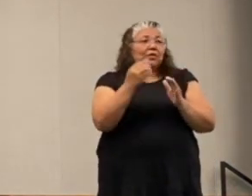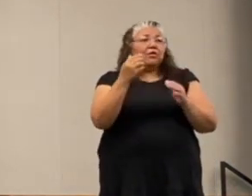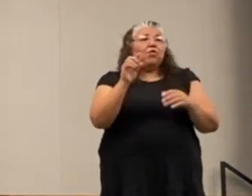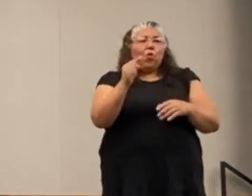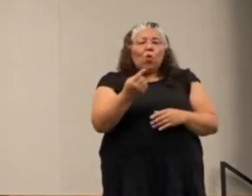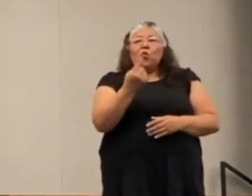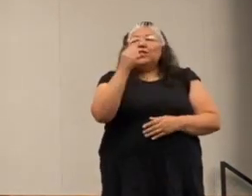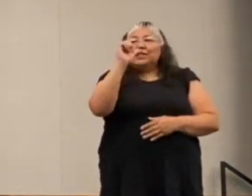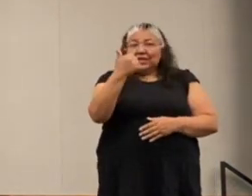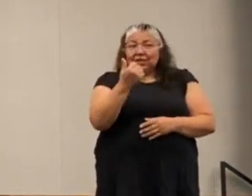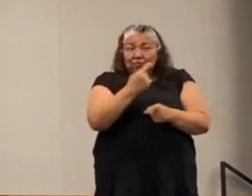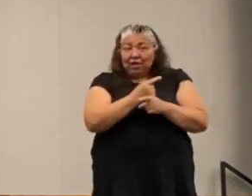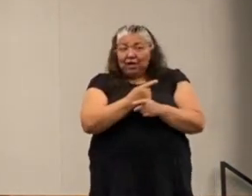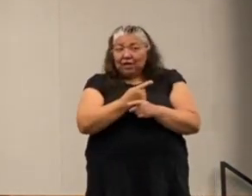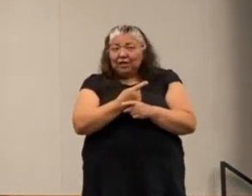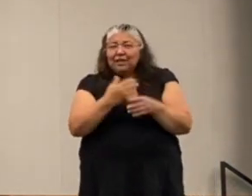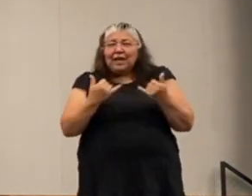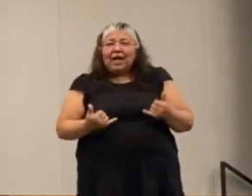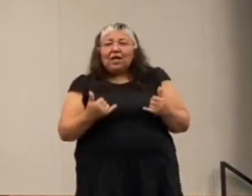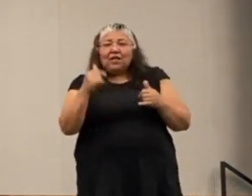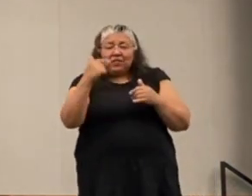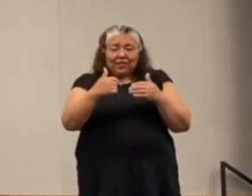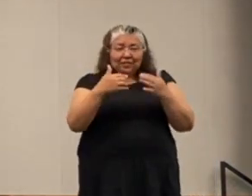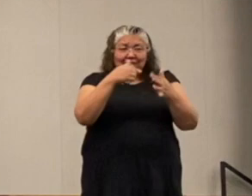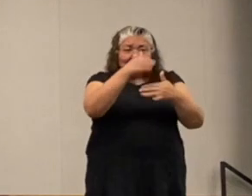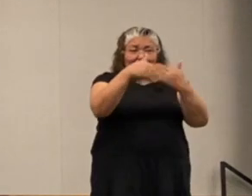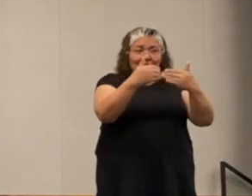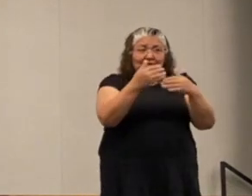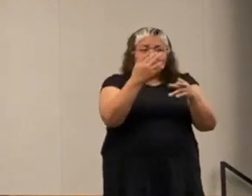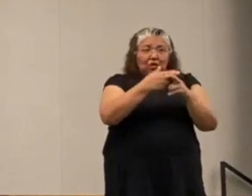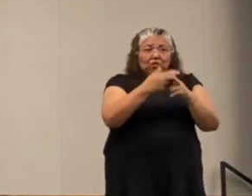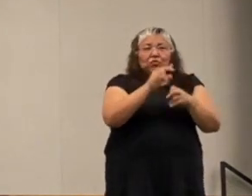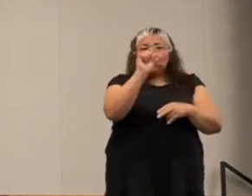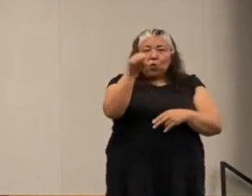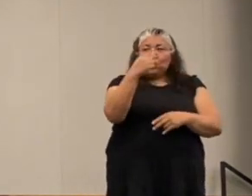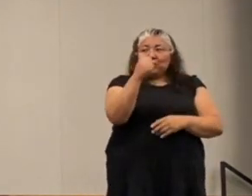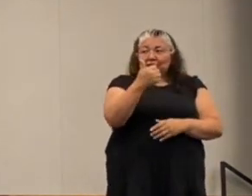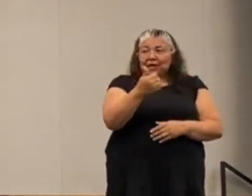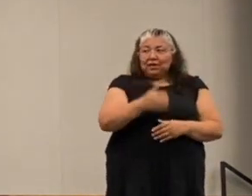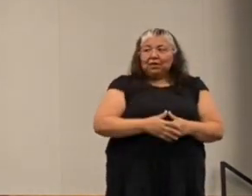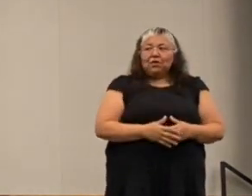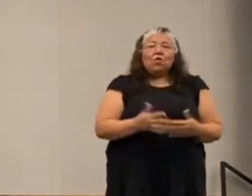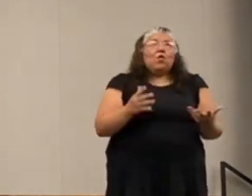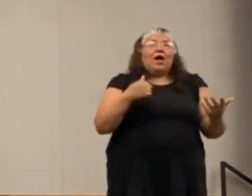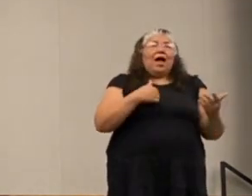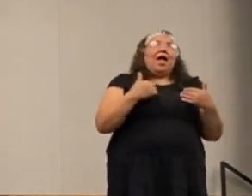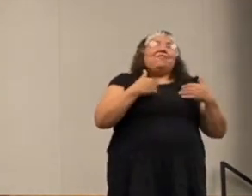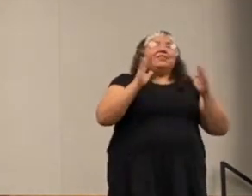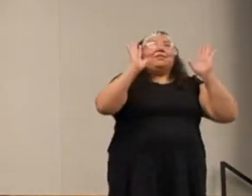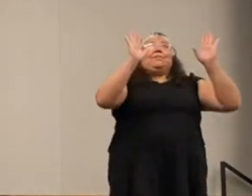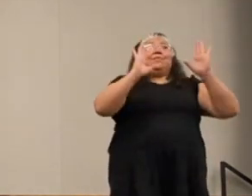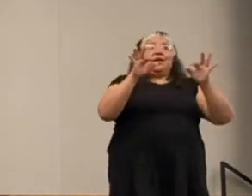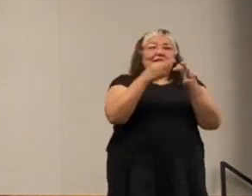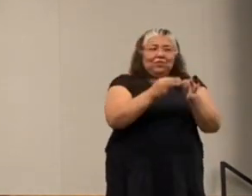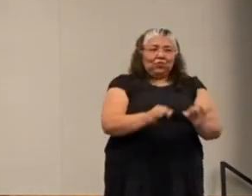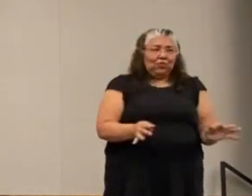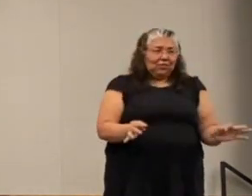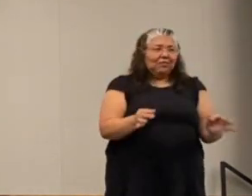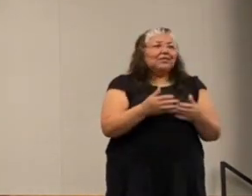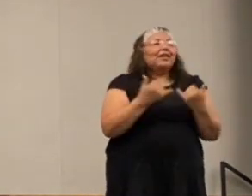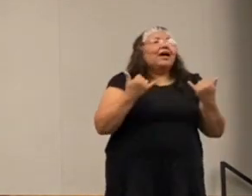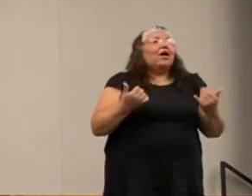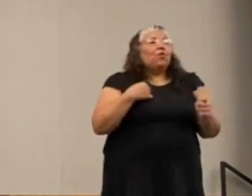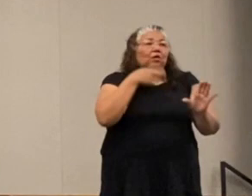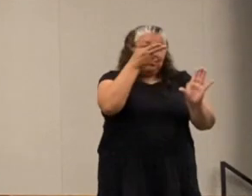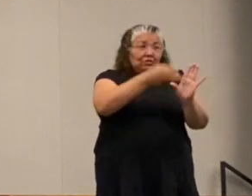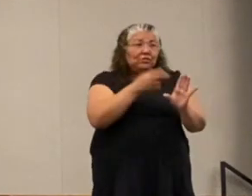Ten. Right? So the series now is called There's Only Ten. I know. Where do I come up with these amazing words, right? So we are jumping into